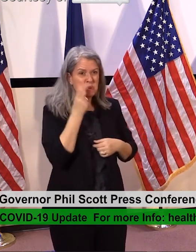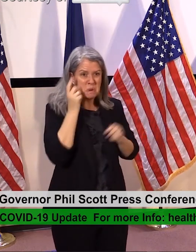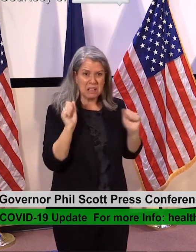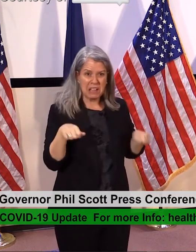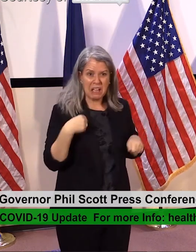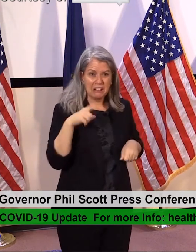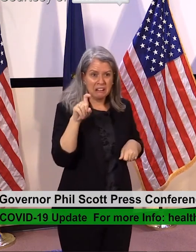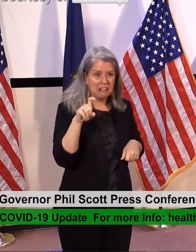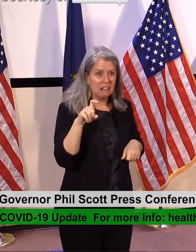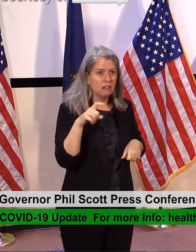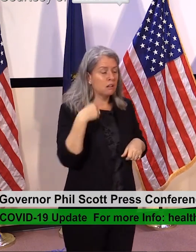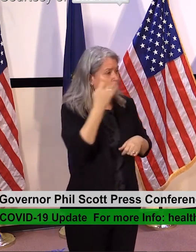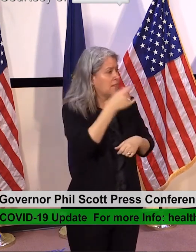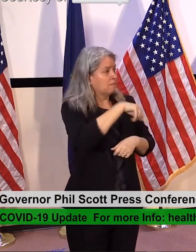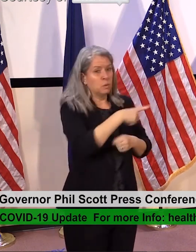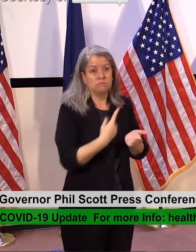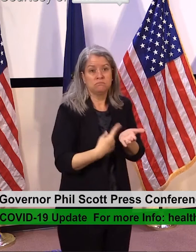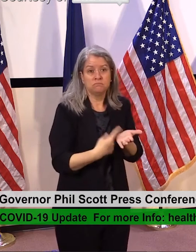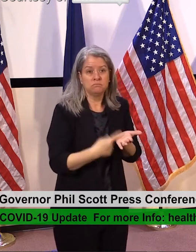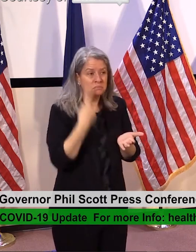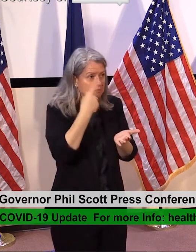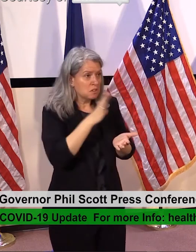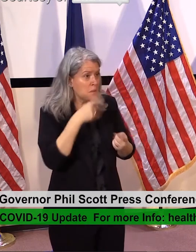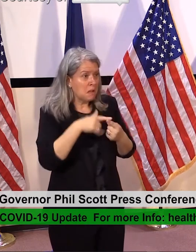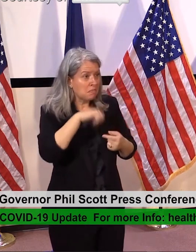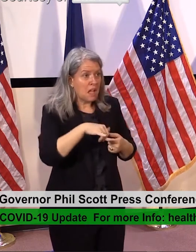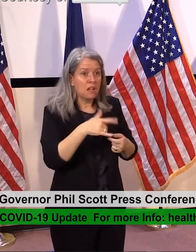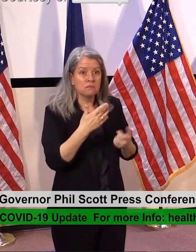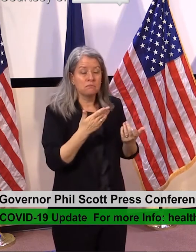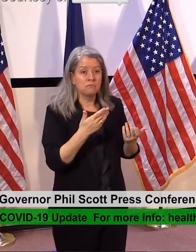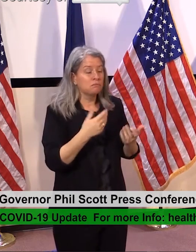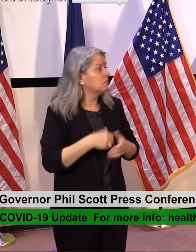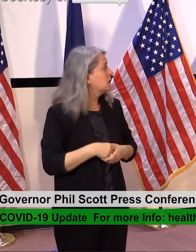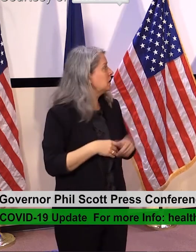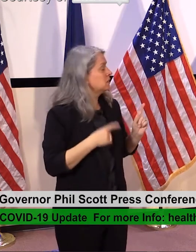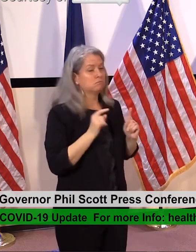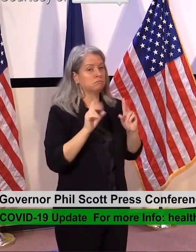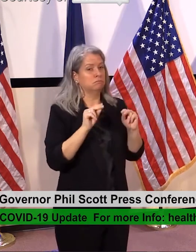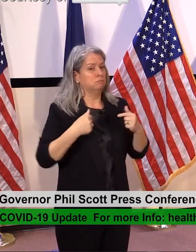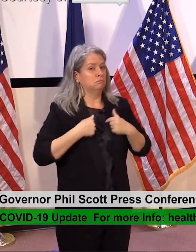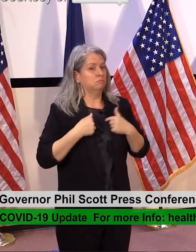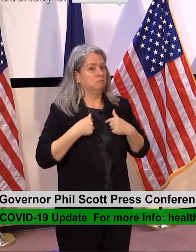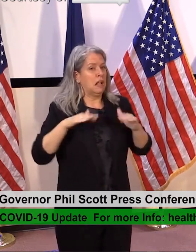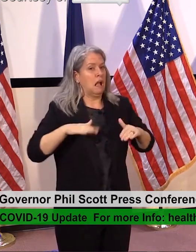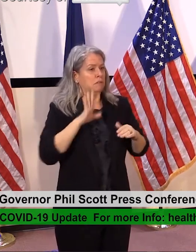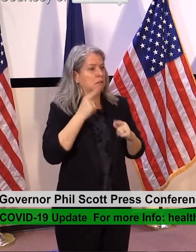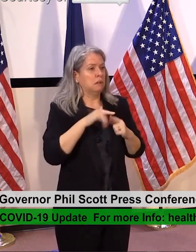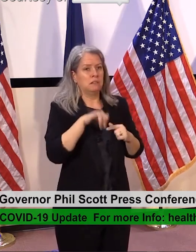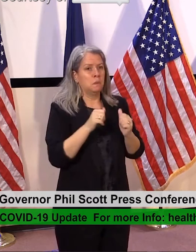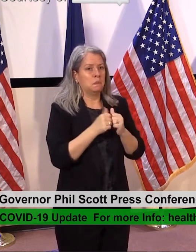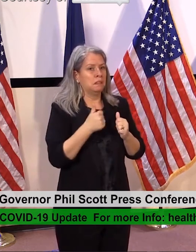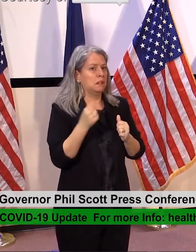the trustees? I don't know if you're on it, actually. So I guess, sort of, has that been on the table? I have not had any